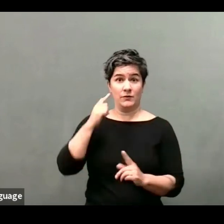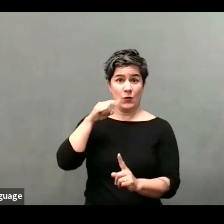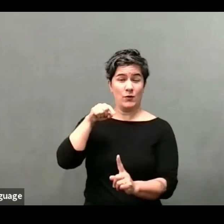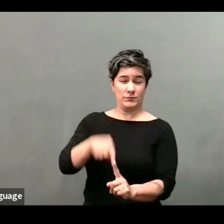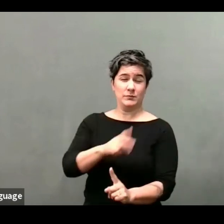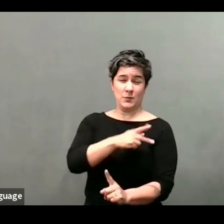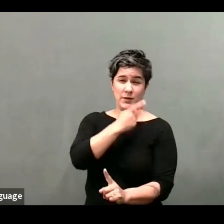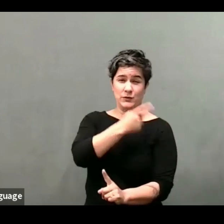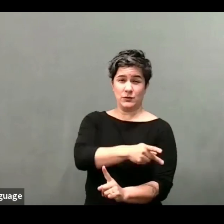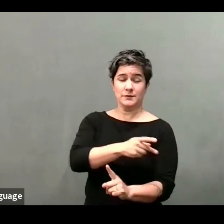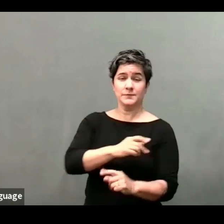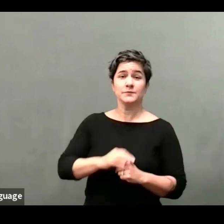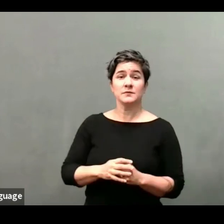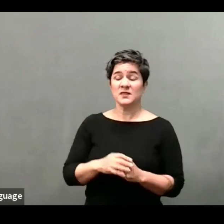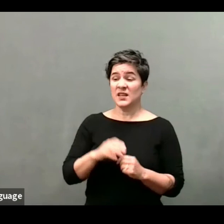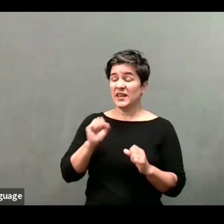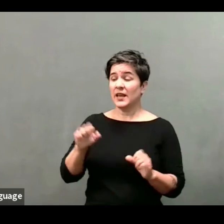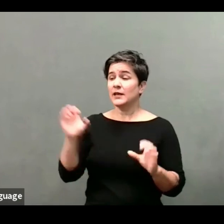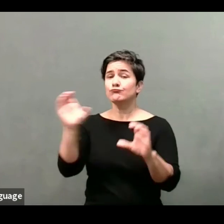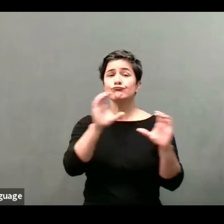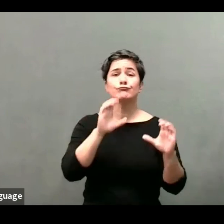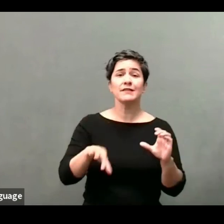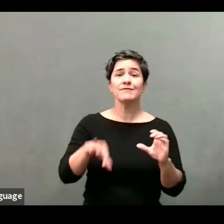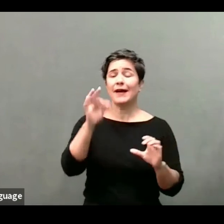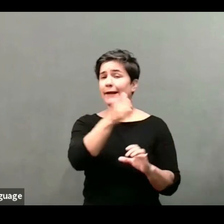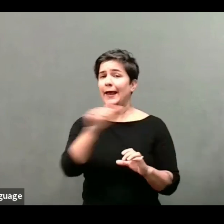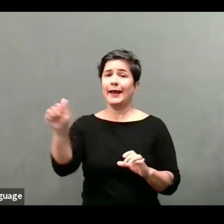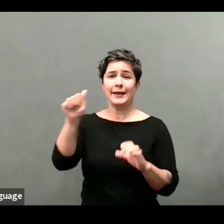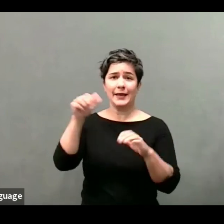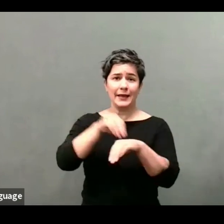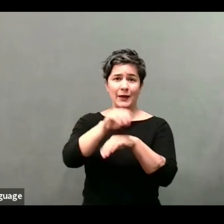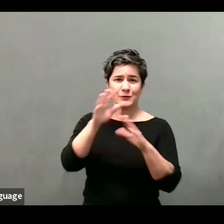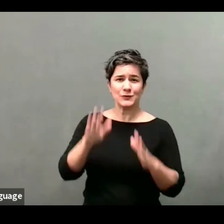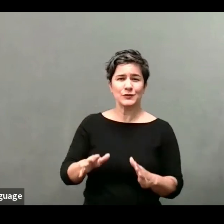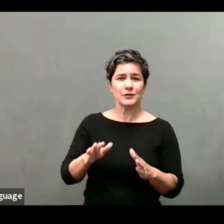It's something where the patient can see whoever they want as long as they're licensed.